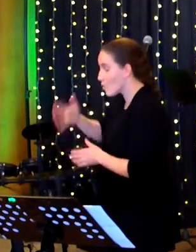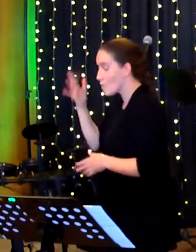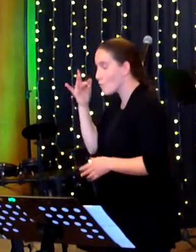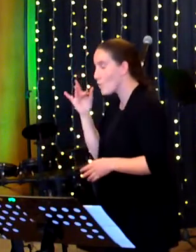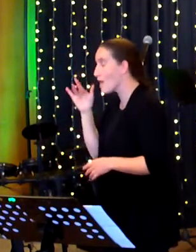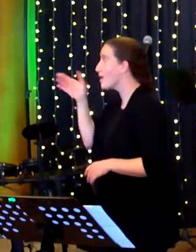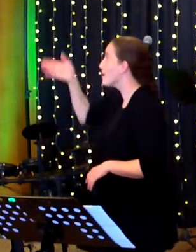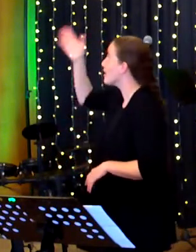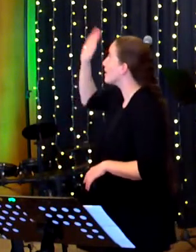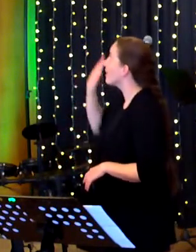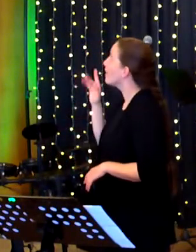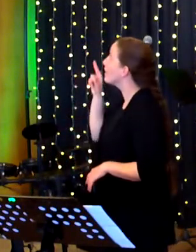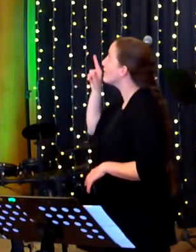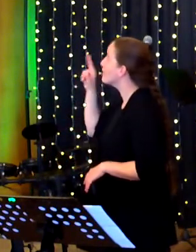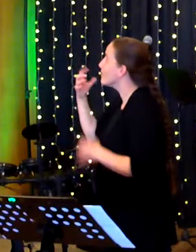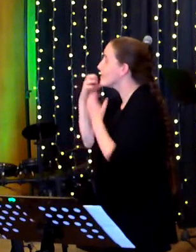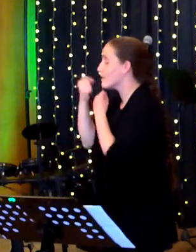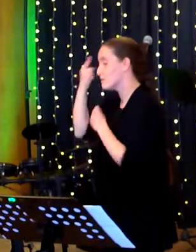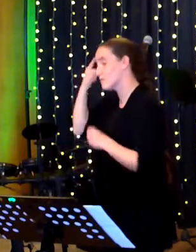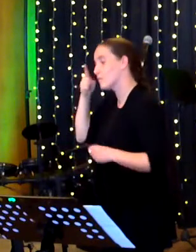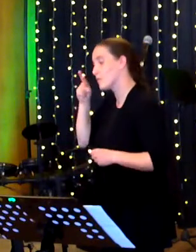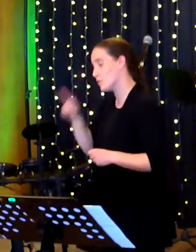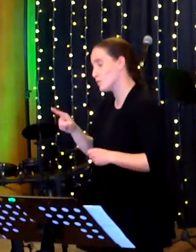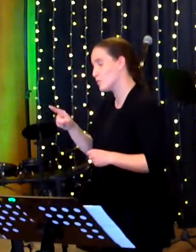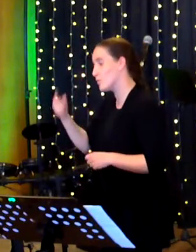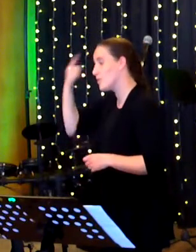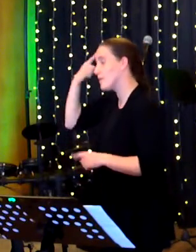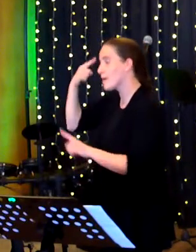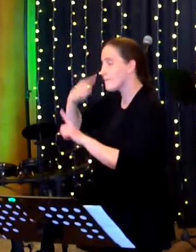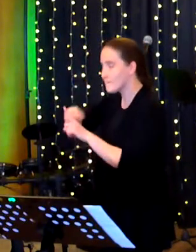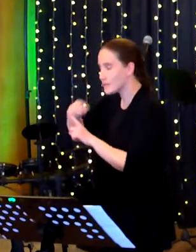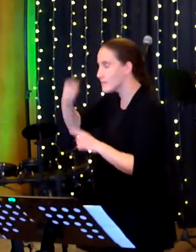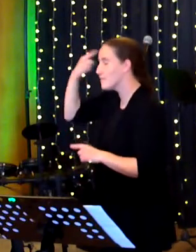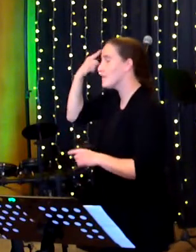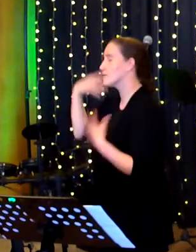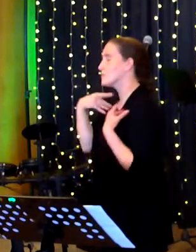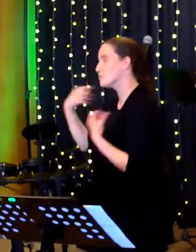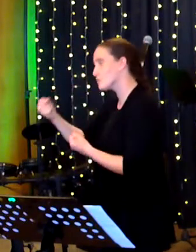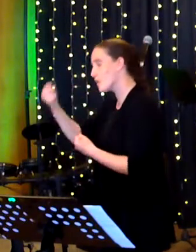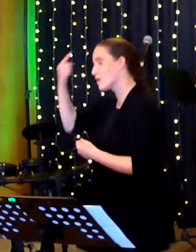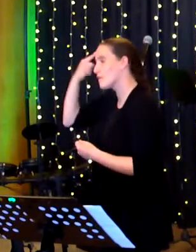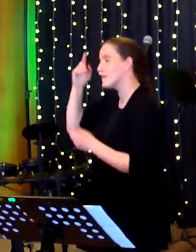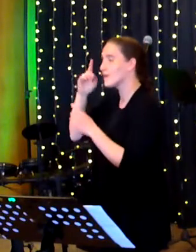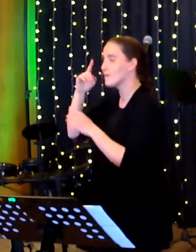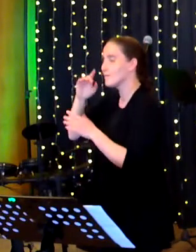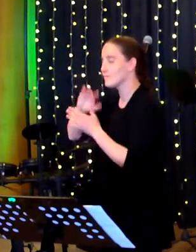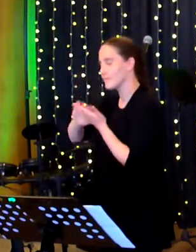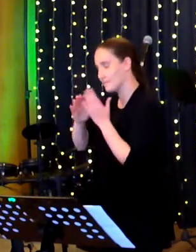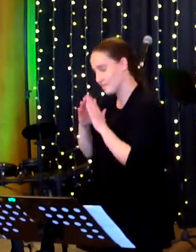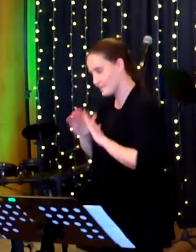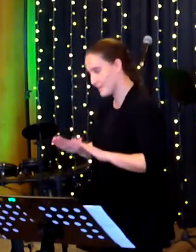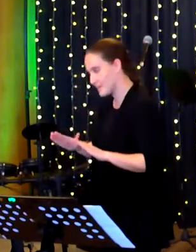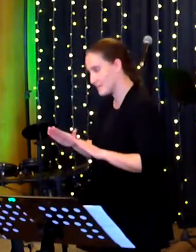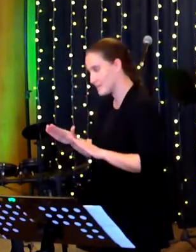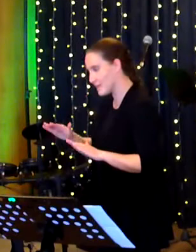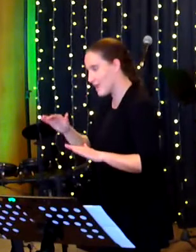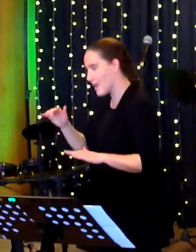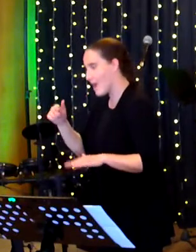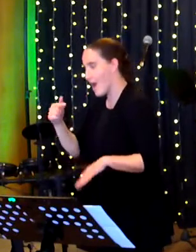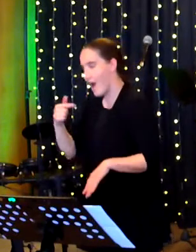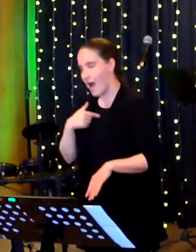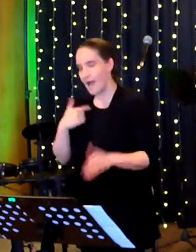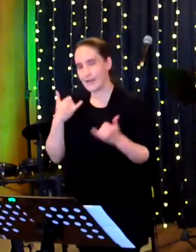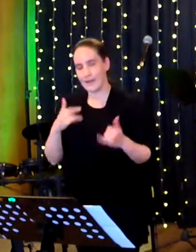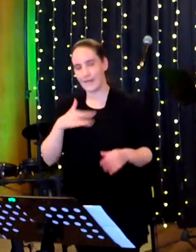God. Peace. Be encouraged, be strong.' As he spoke these words to me, I suddenly felt